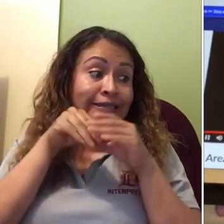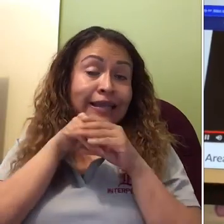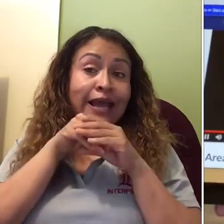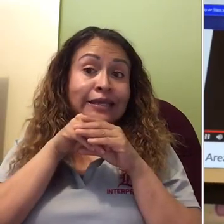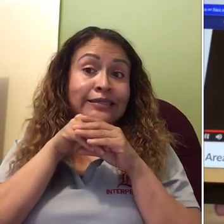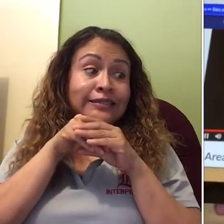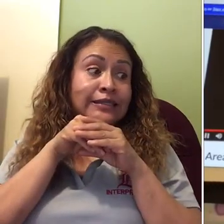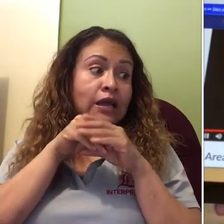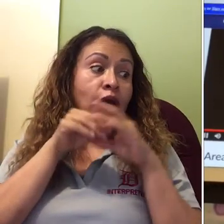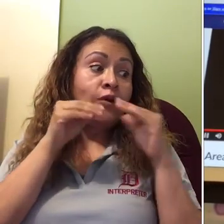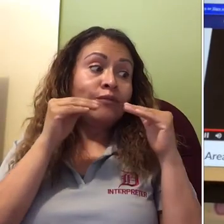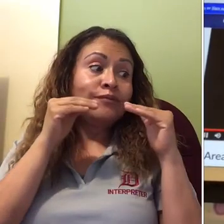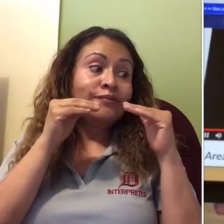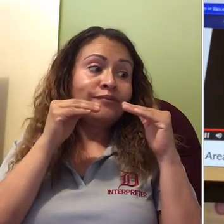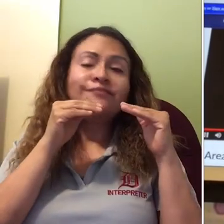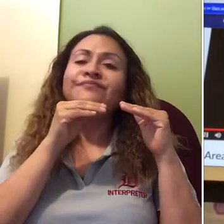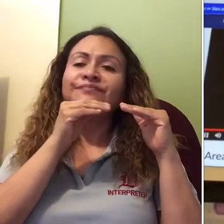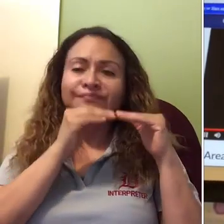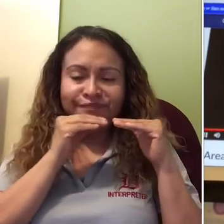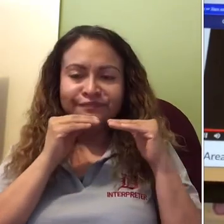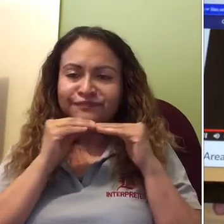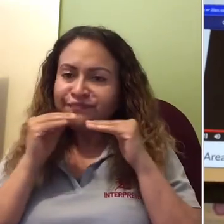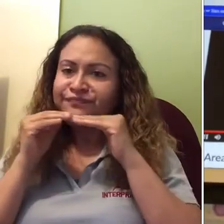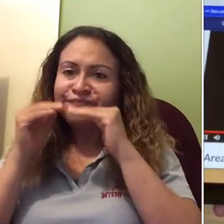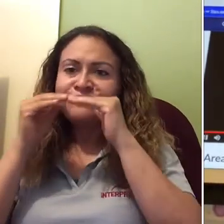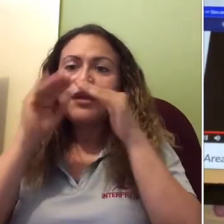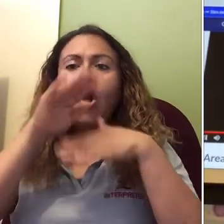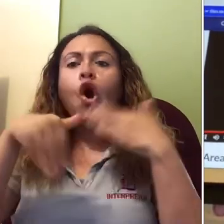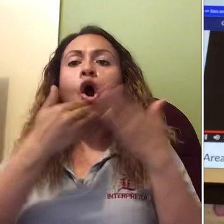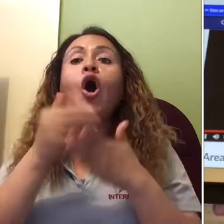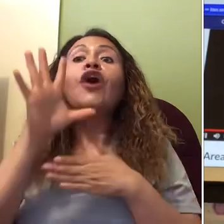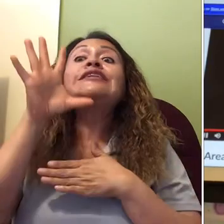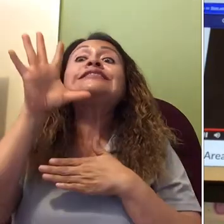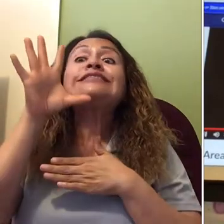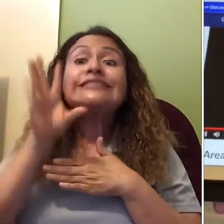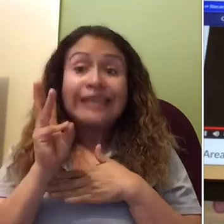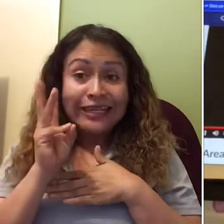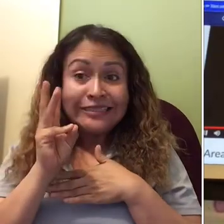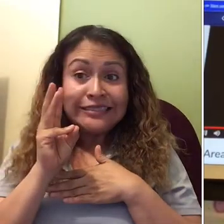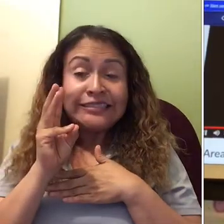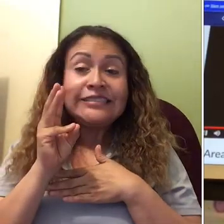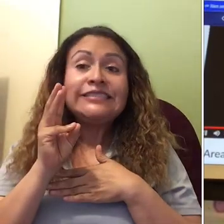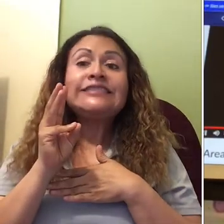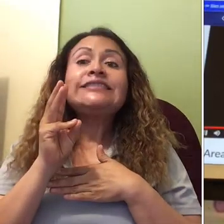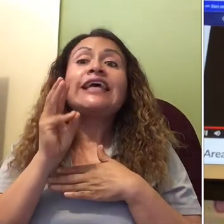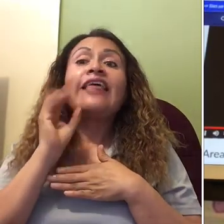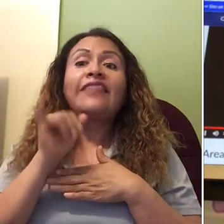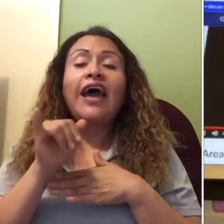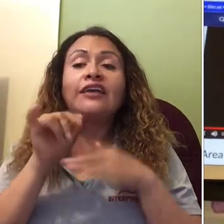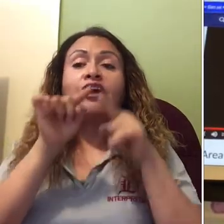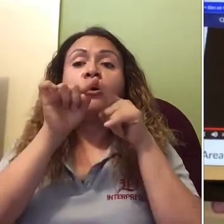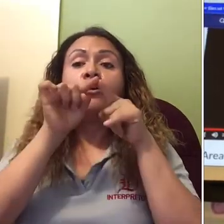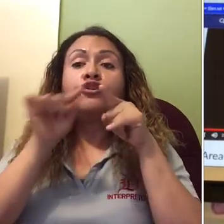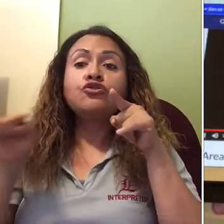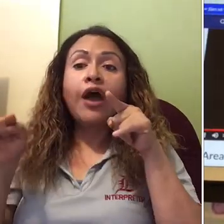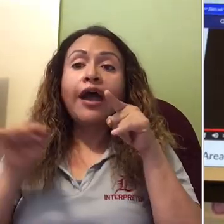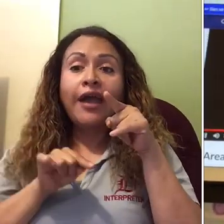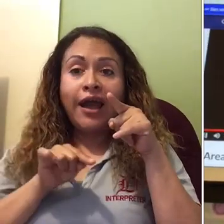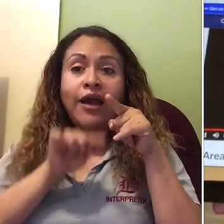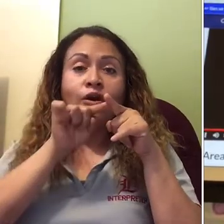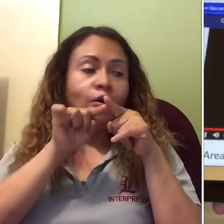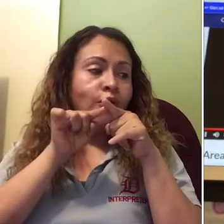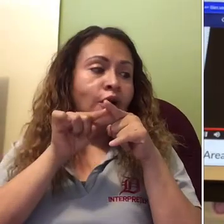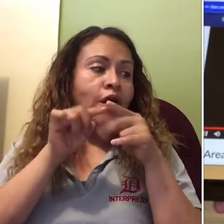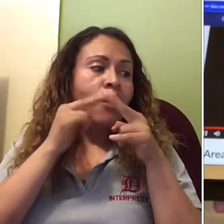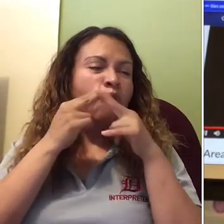is going to be the same for all 6 of these triangles over here. Maybe I call